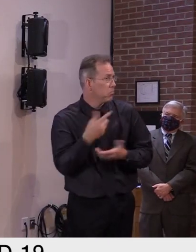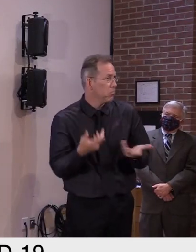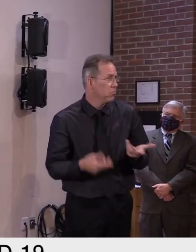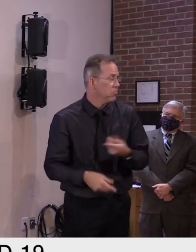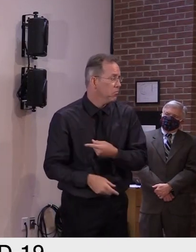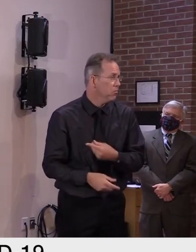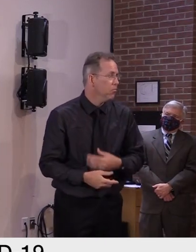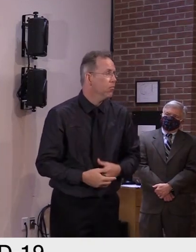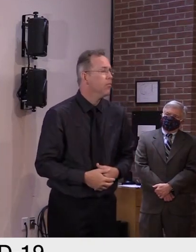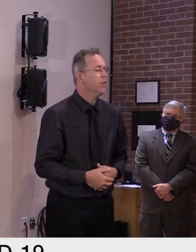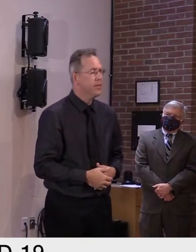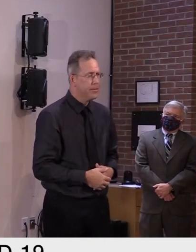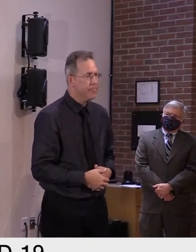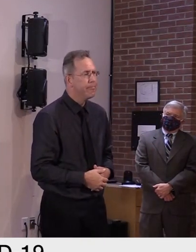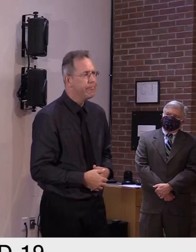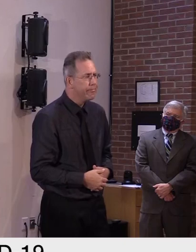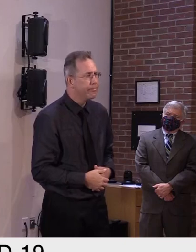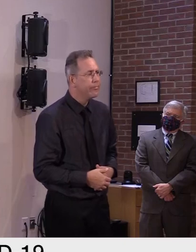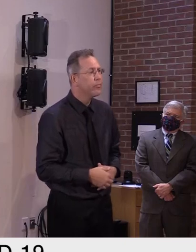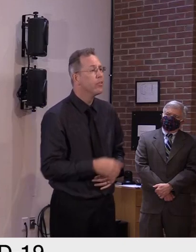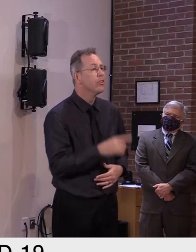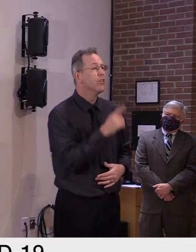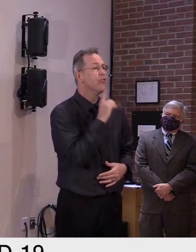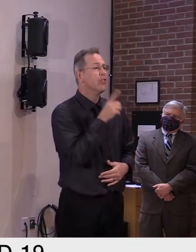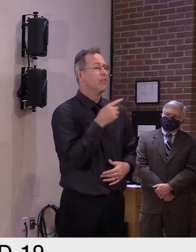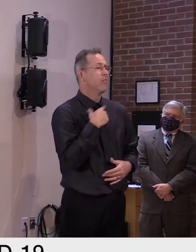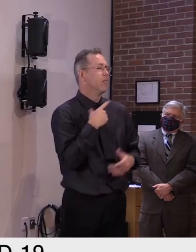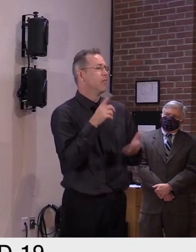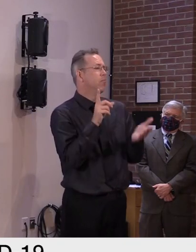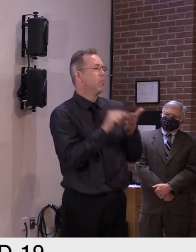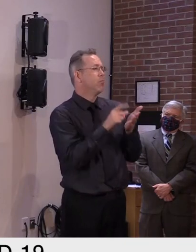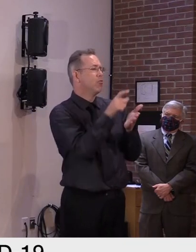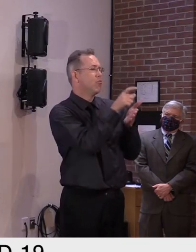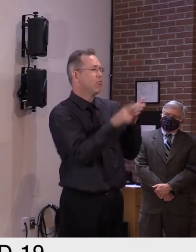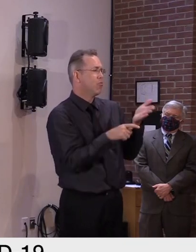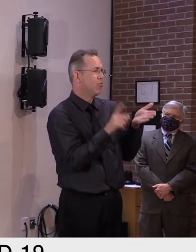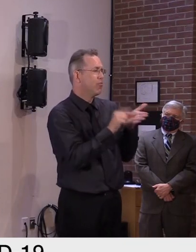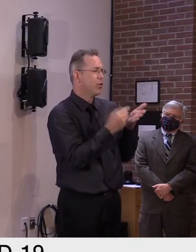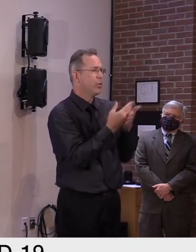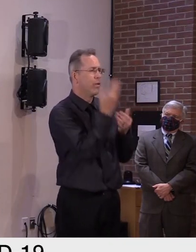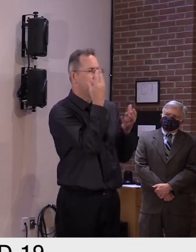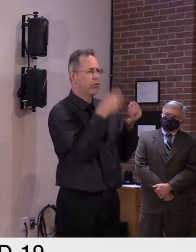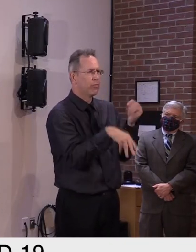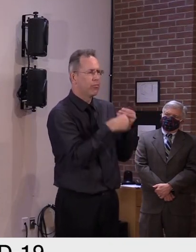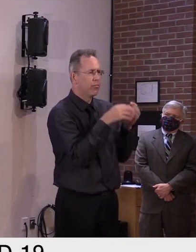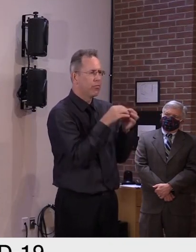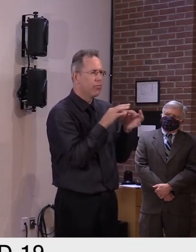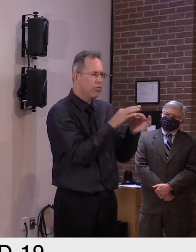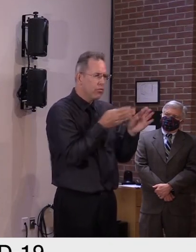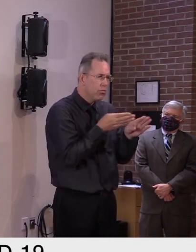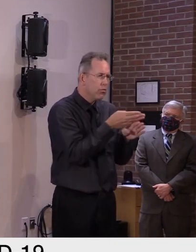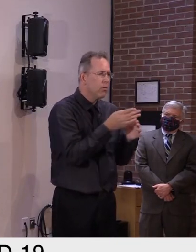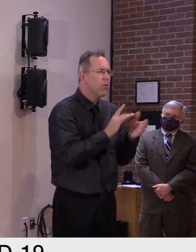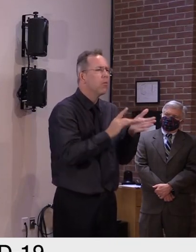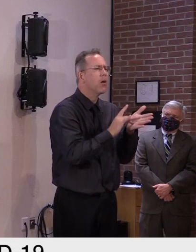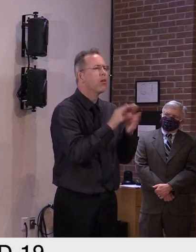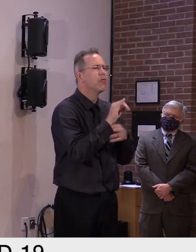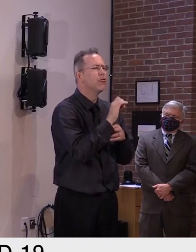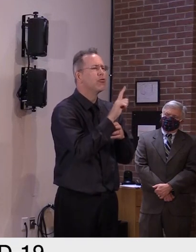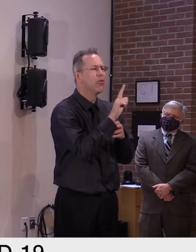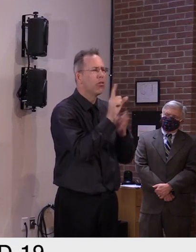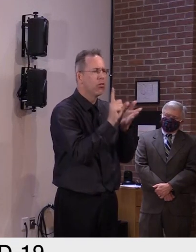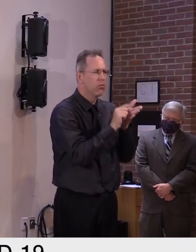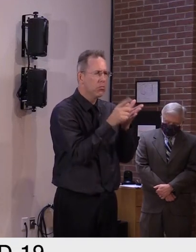there was the mortality benefit, which of course we'd love to see with any drug. That's sort of the ultimate test. But it didn't mean it